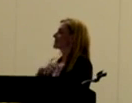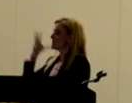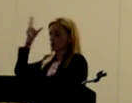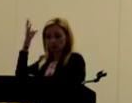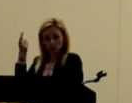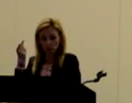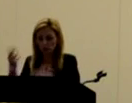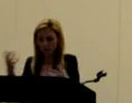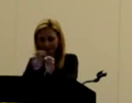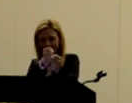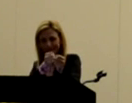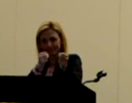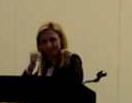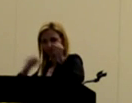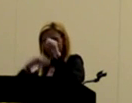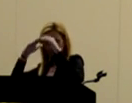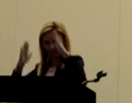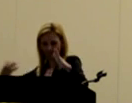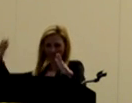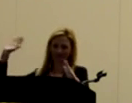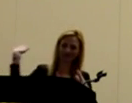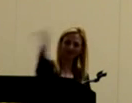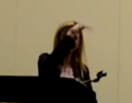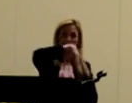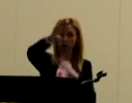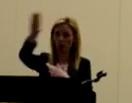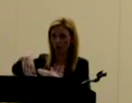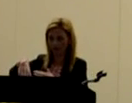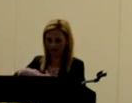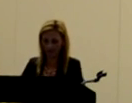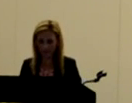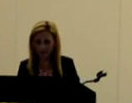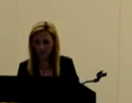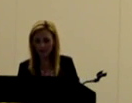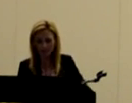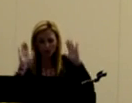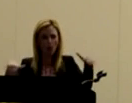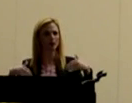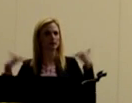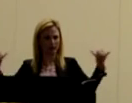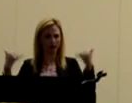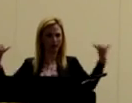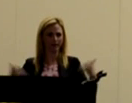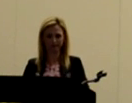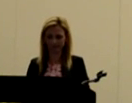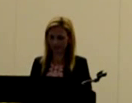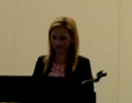Each day, my parents opened up the front door of our house in suburban Chicago, and they encouraged me to go out and